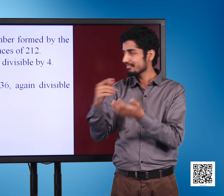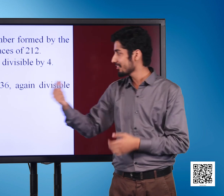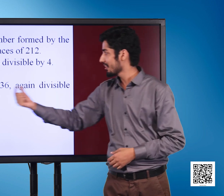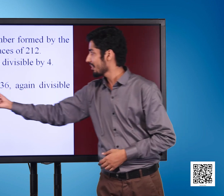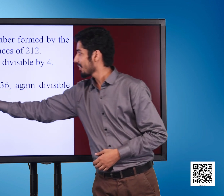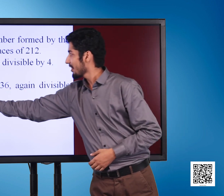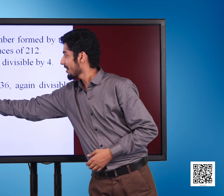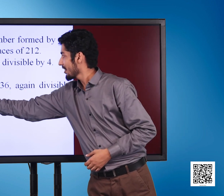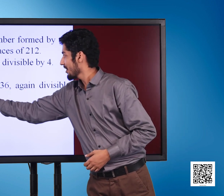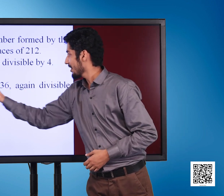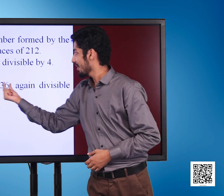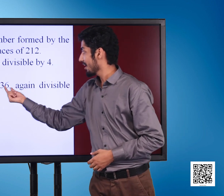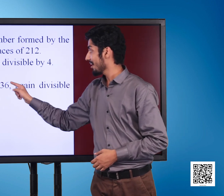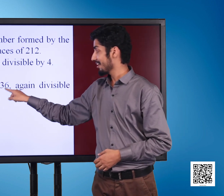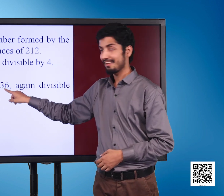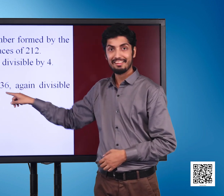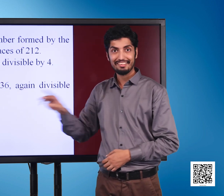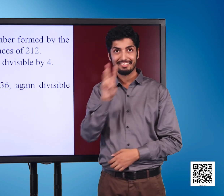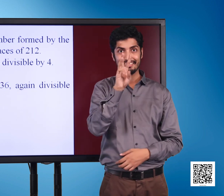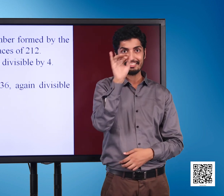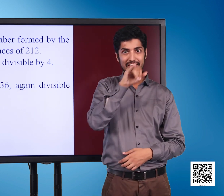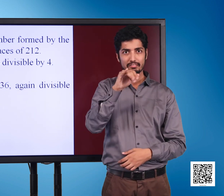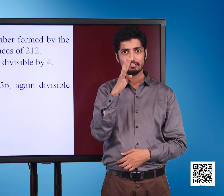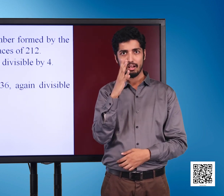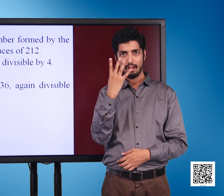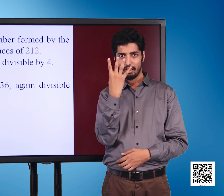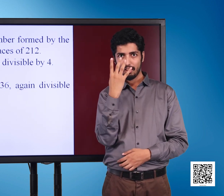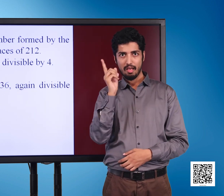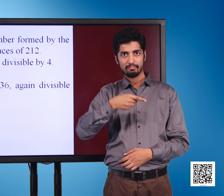it is 36, again divisible by 4.